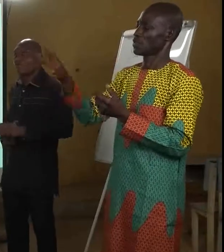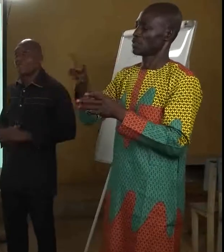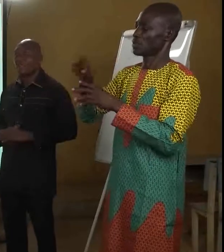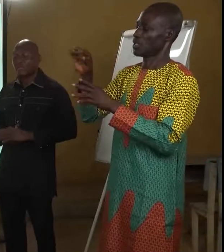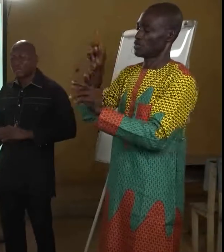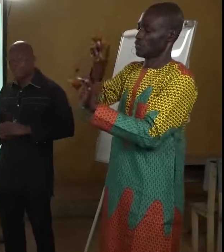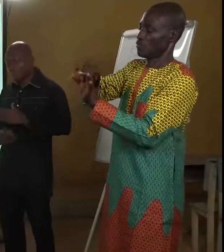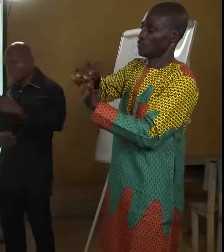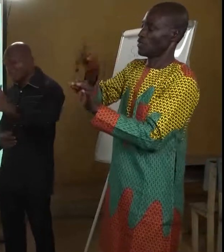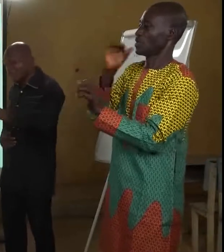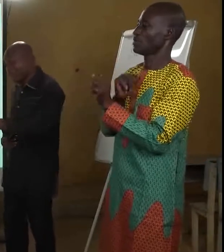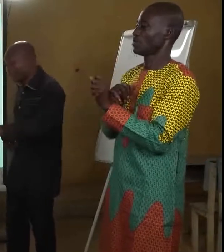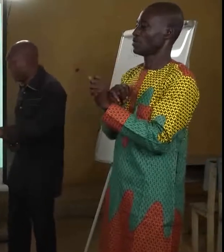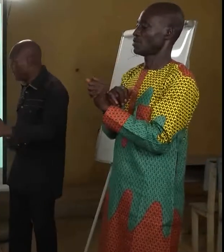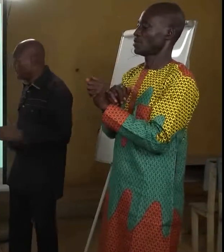of